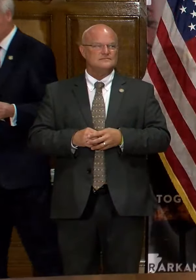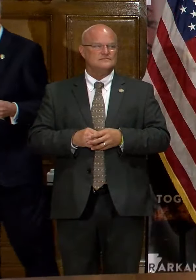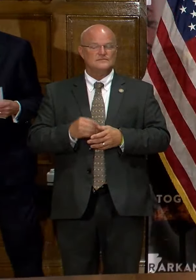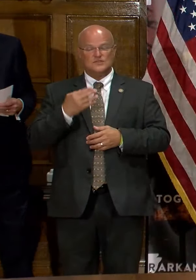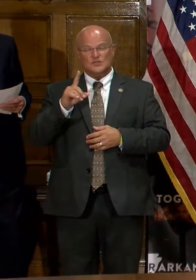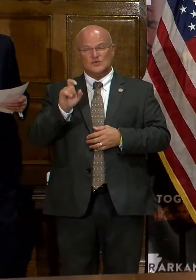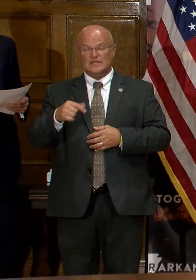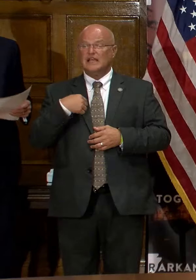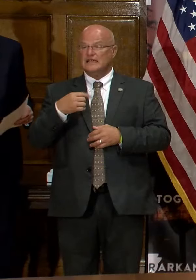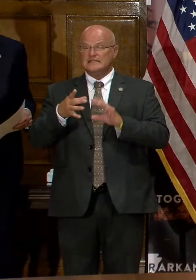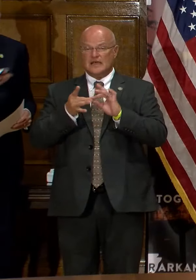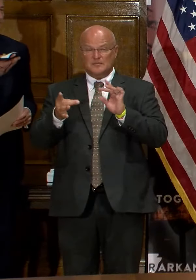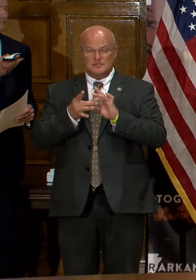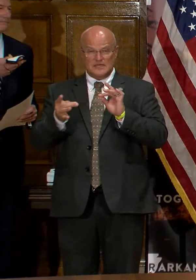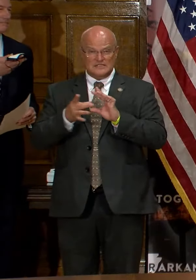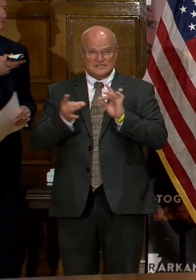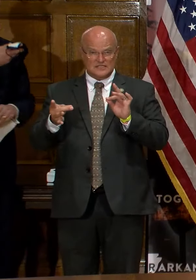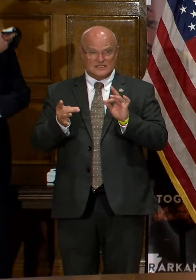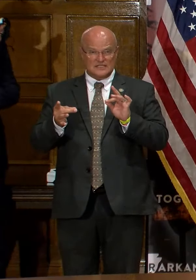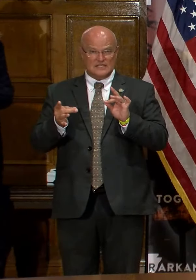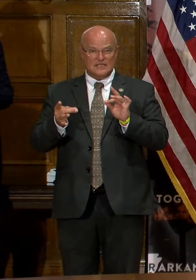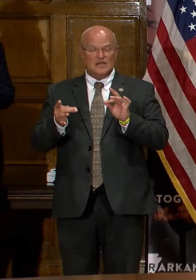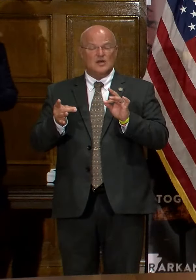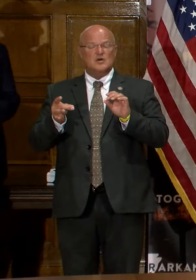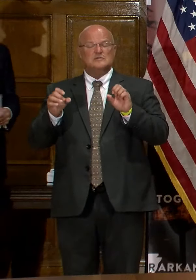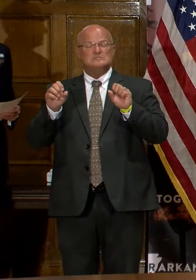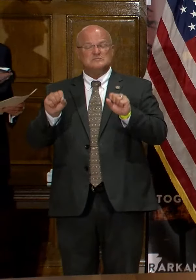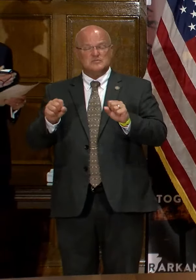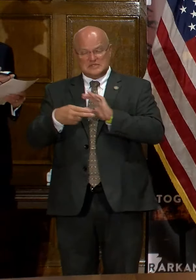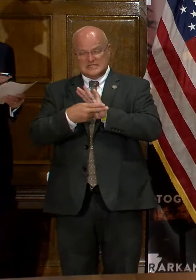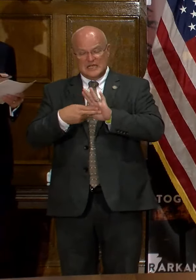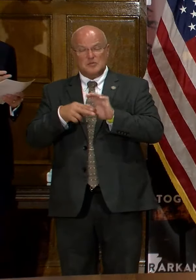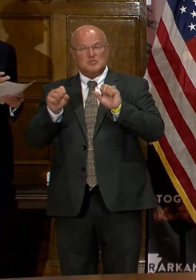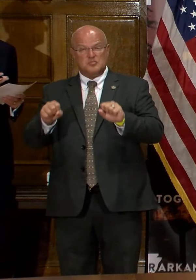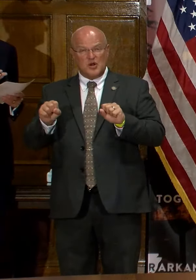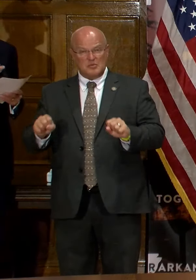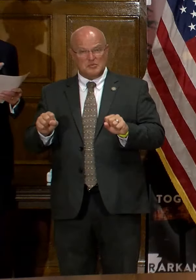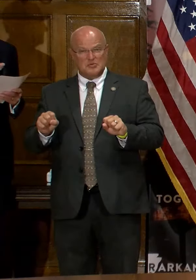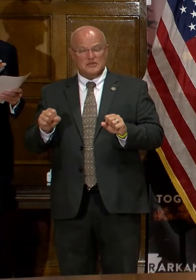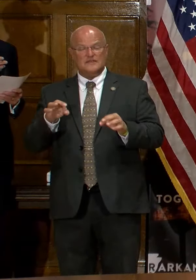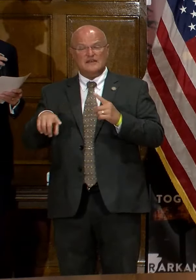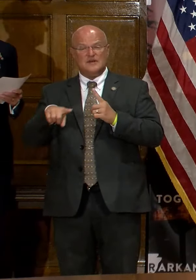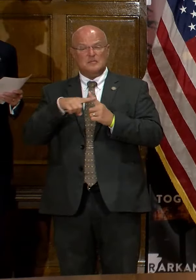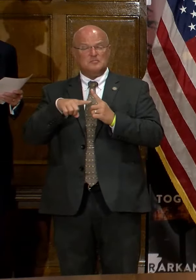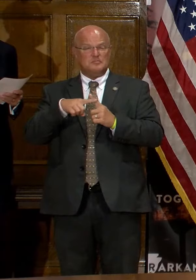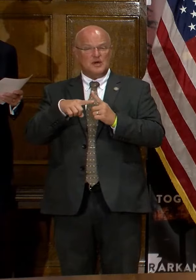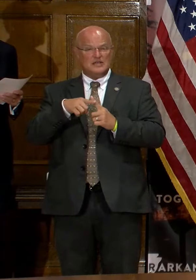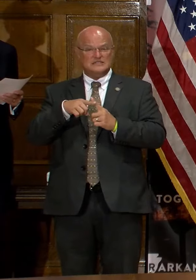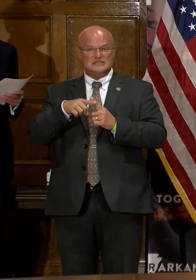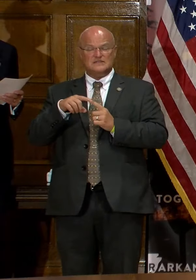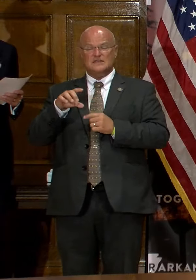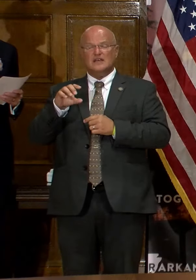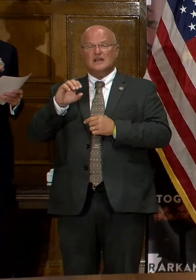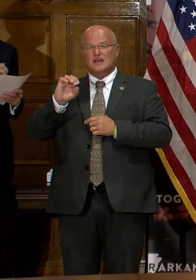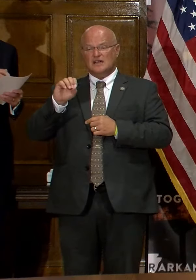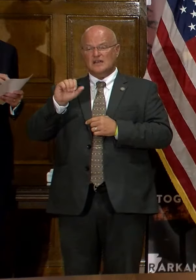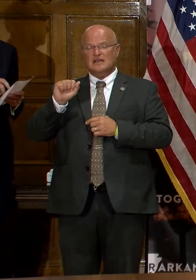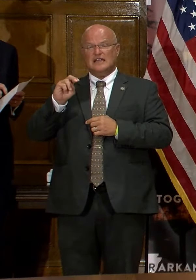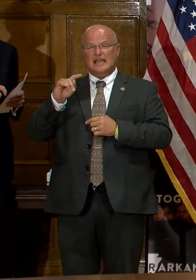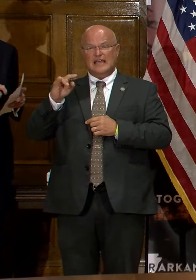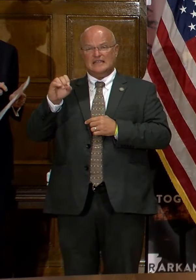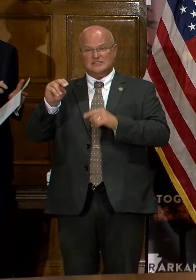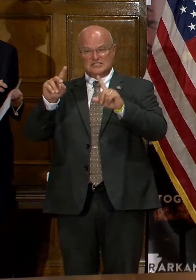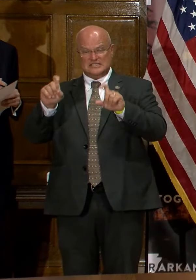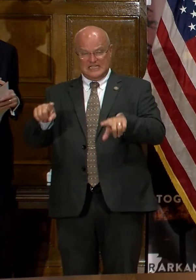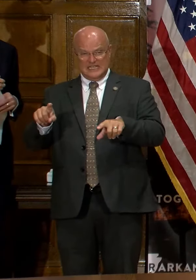Great question. So as I mentioned, you can be labeled as a probable case and probable death if you have a positive antigen test alone, and then you expire.